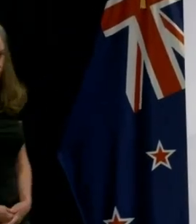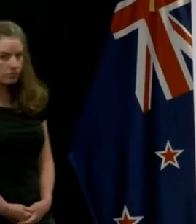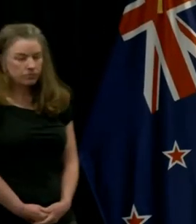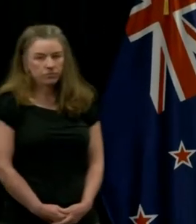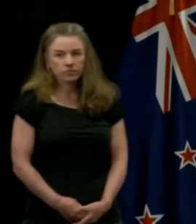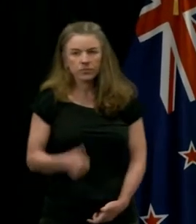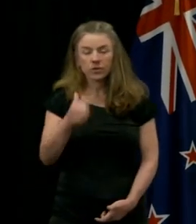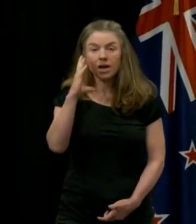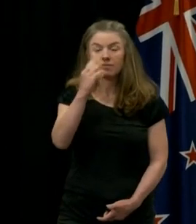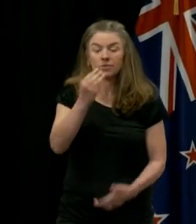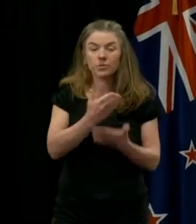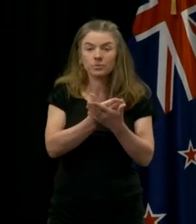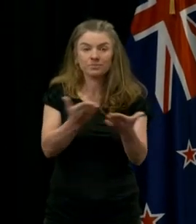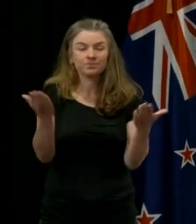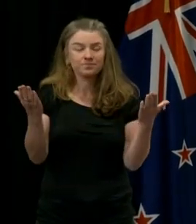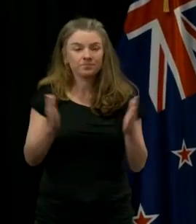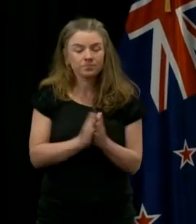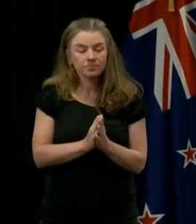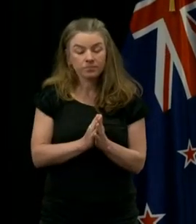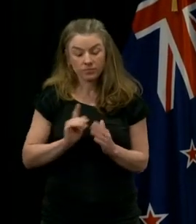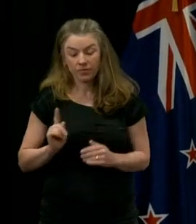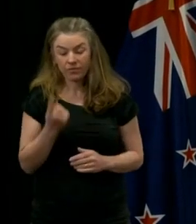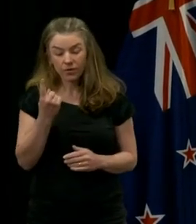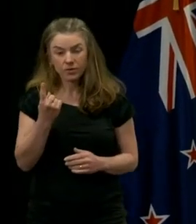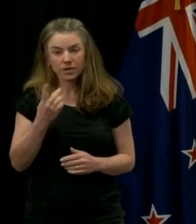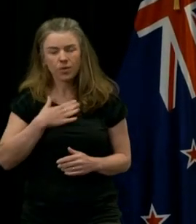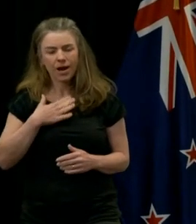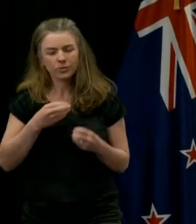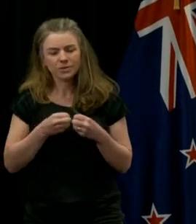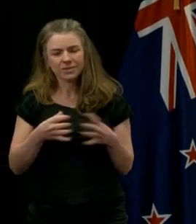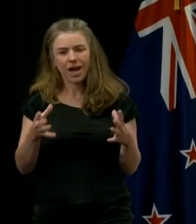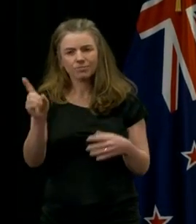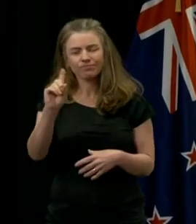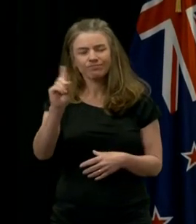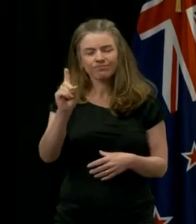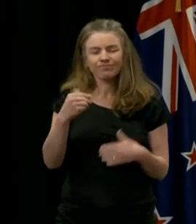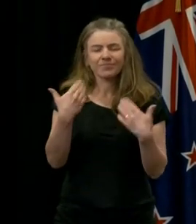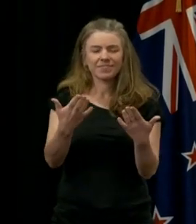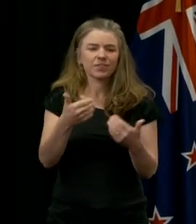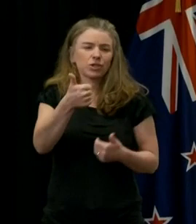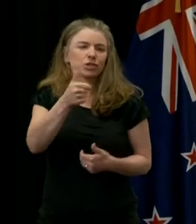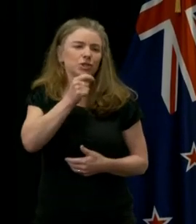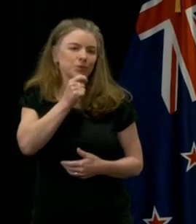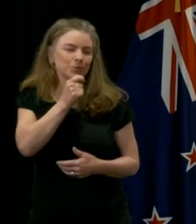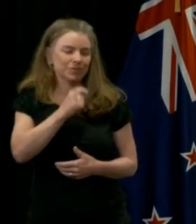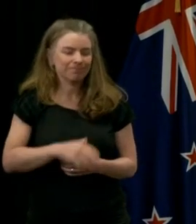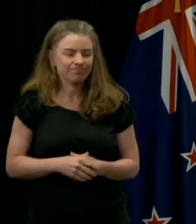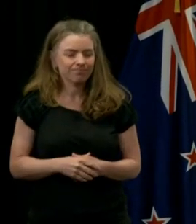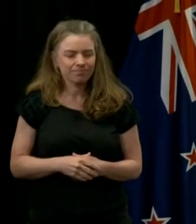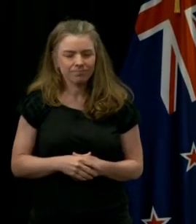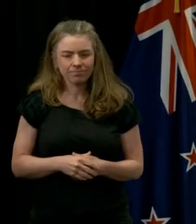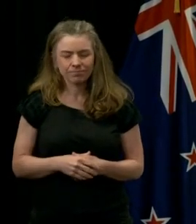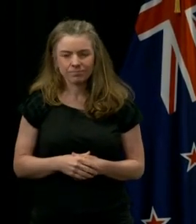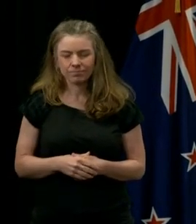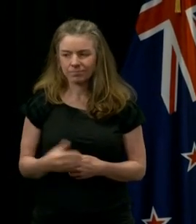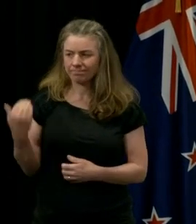Good afternoon, everyone. First, I want to start by sharing some positive news. One of the questions I've